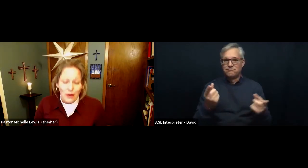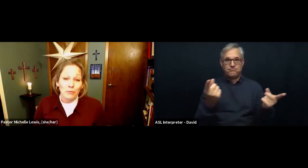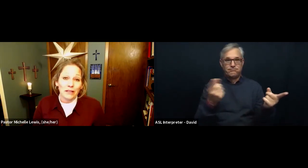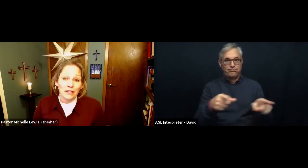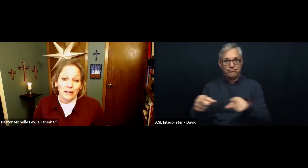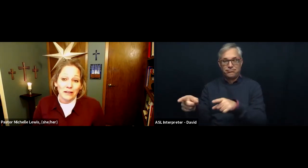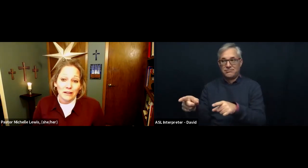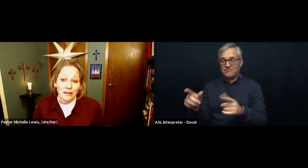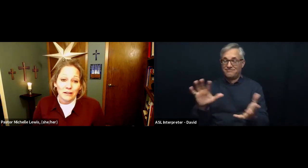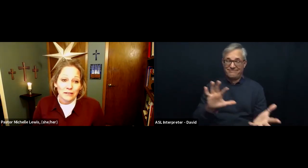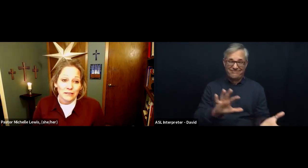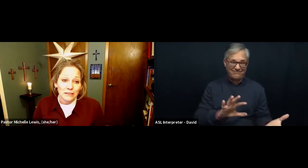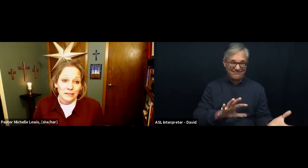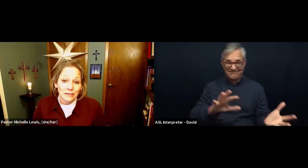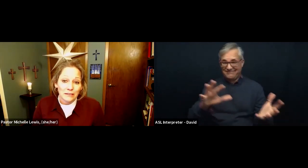things happening,